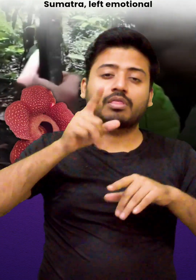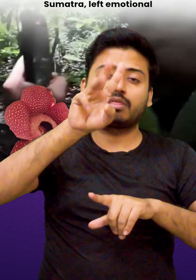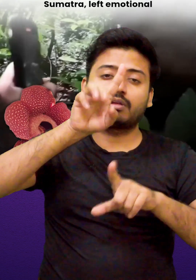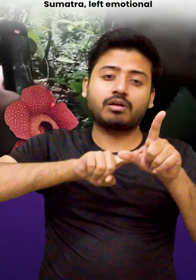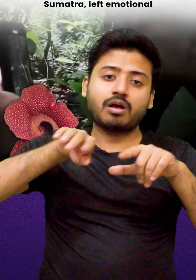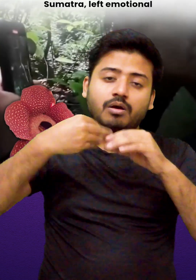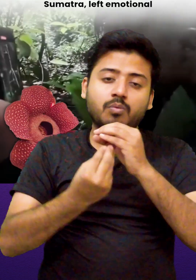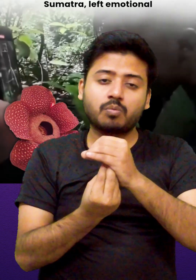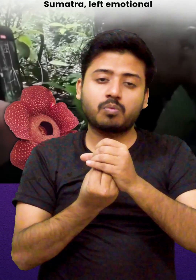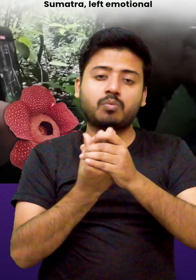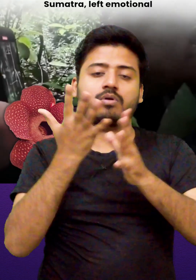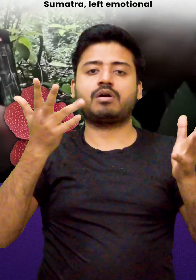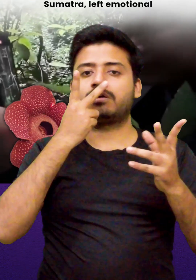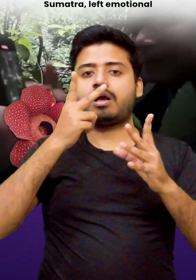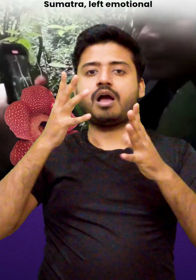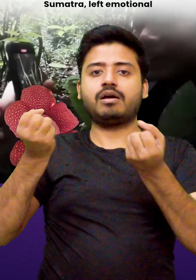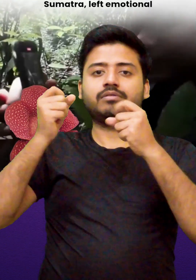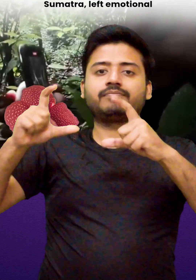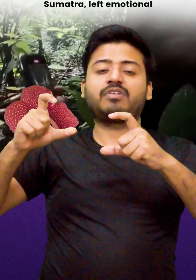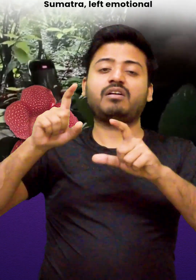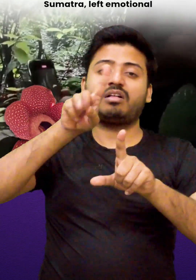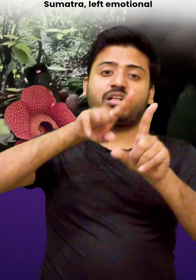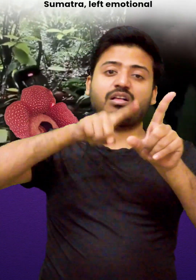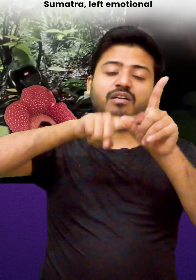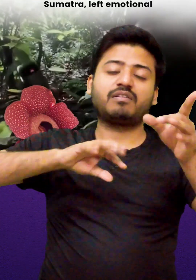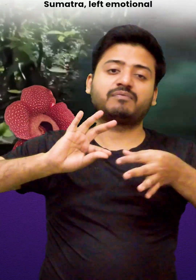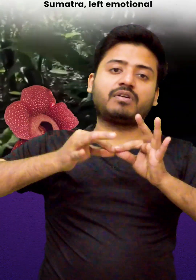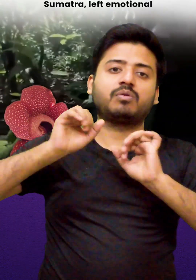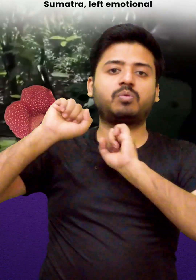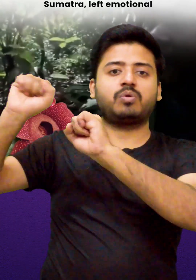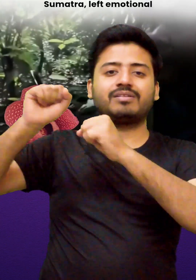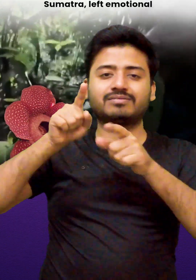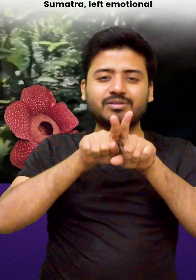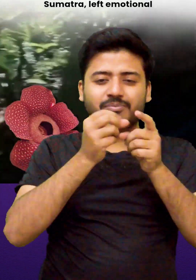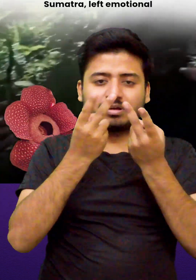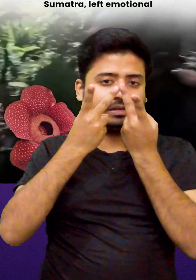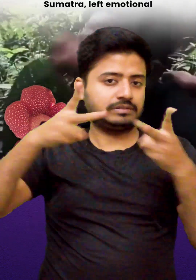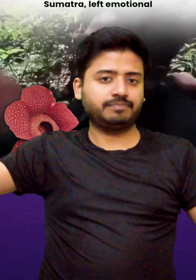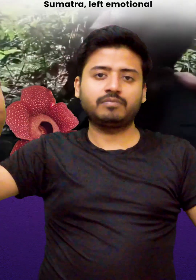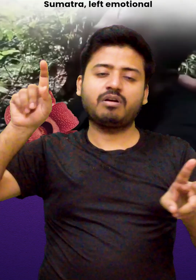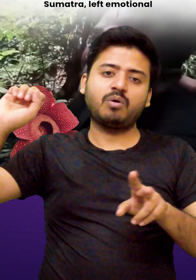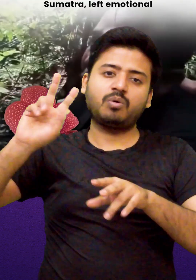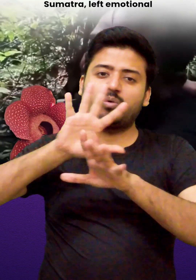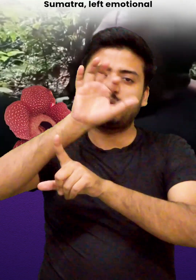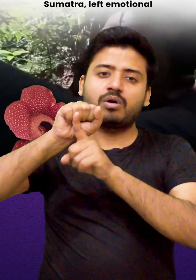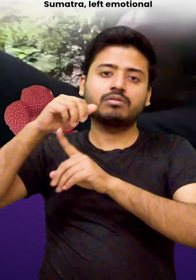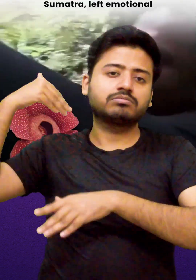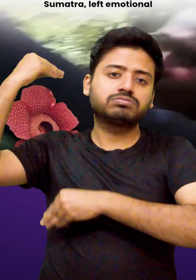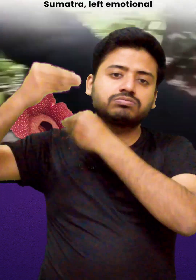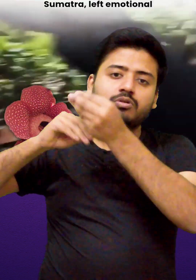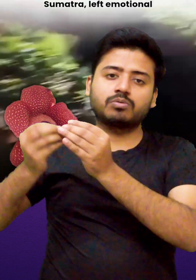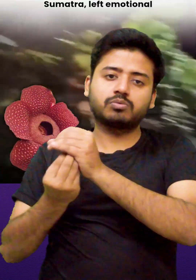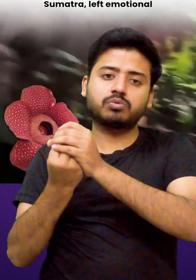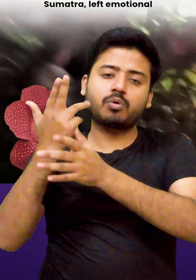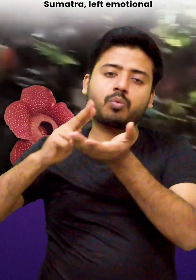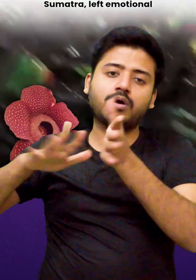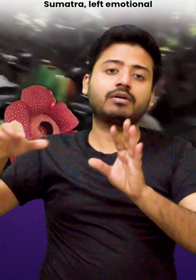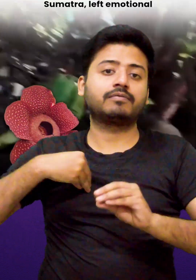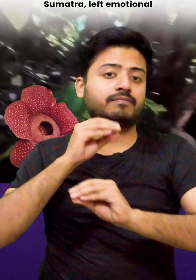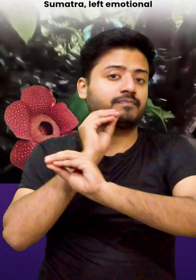and beetles, which act as its pollinators. Habitat and conservation. We the found flower it, is native to the dense,